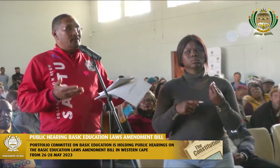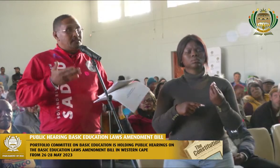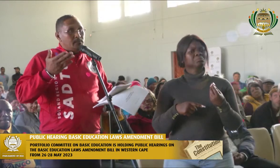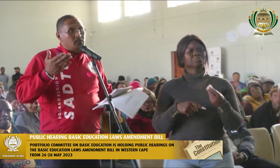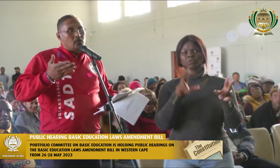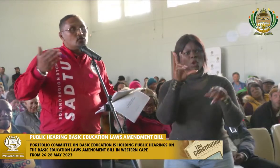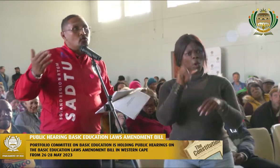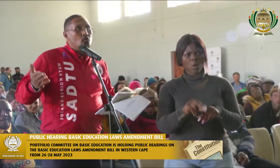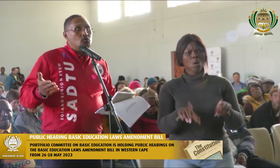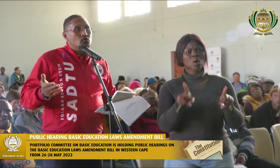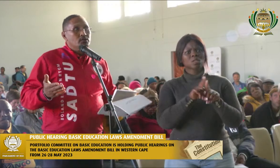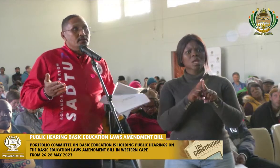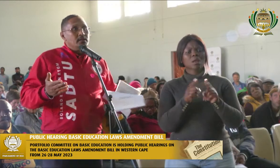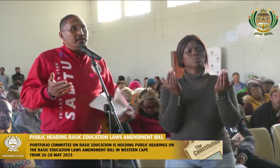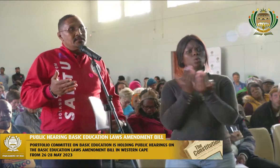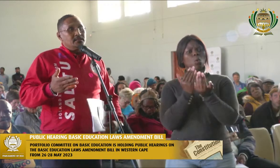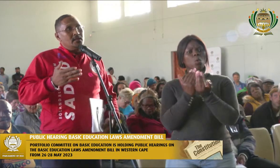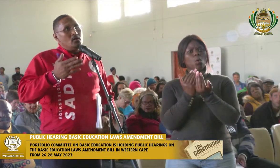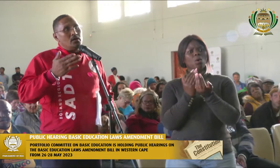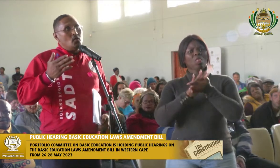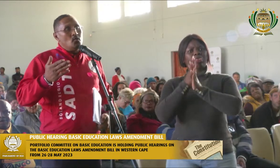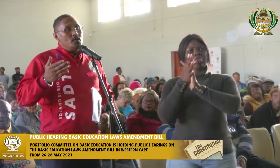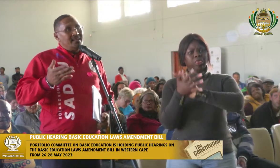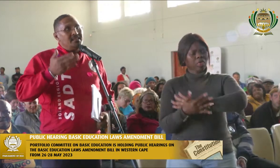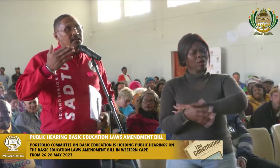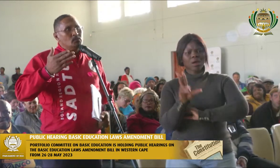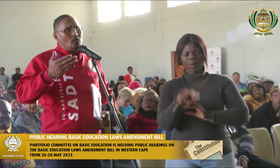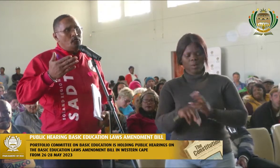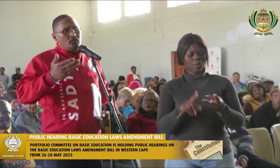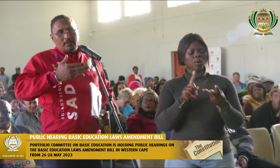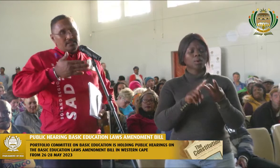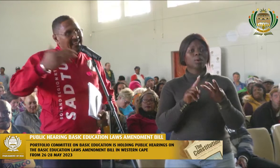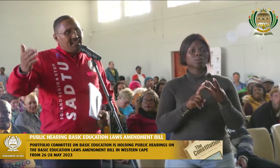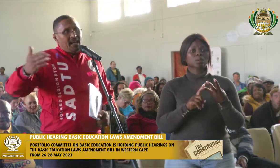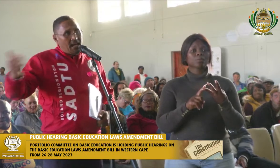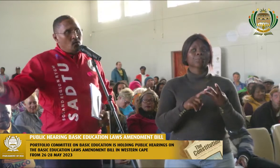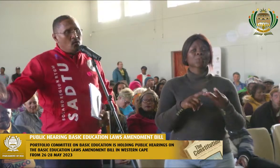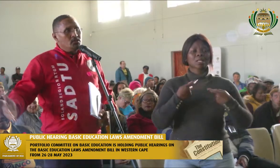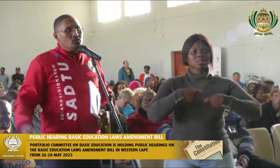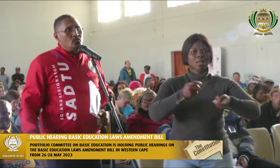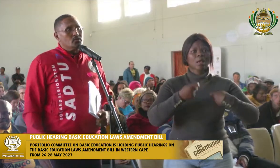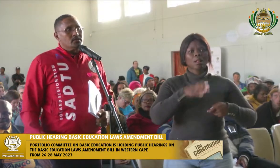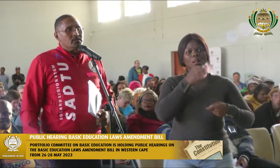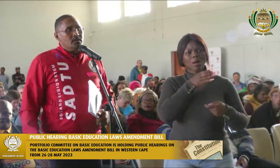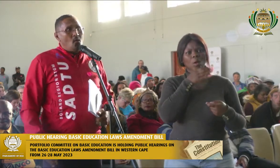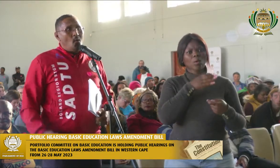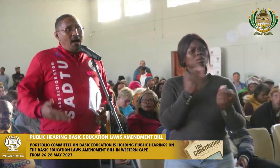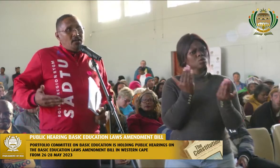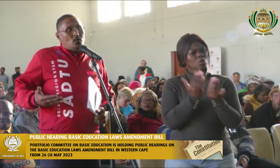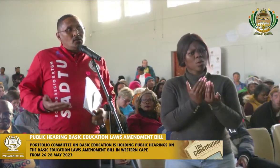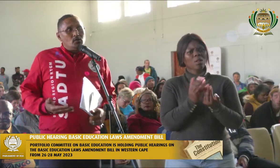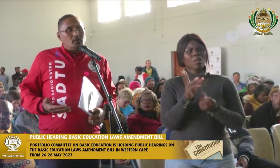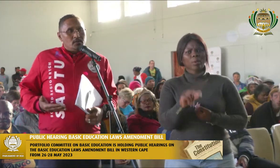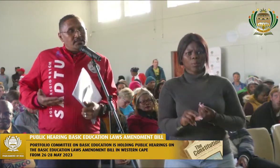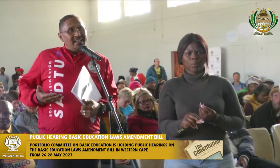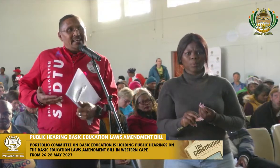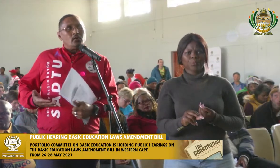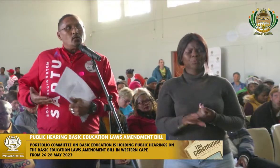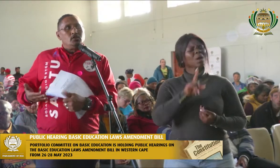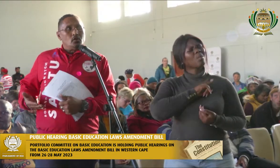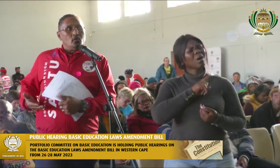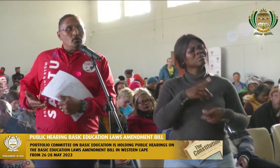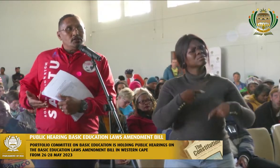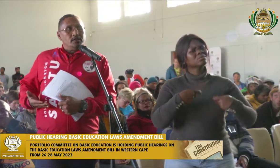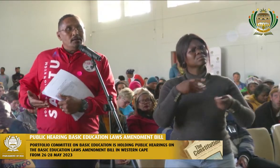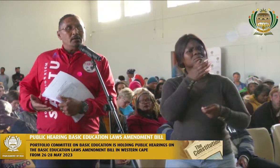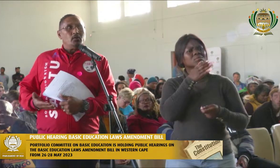terms of disruption of schools. There's a no-go in terms of selling alcohol in schools. Why do you want to sell